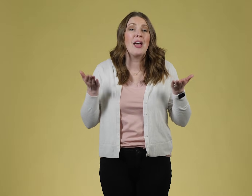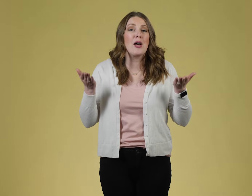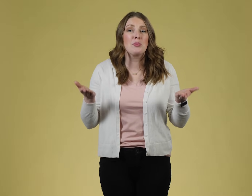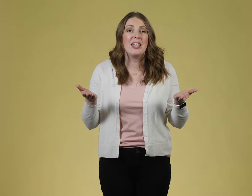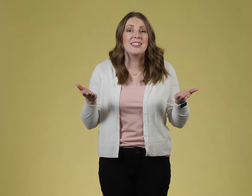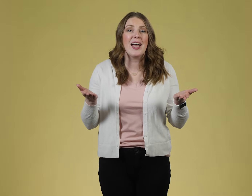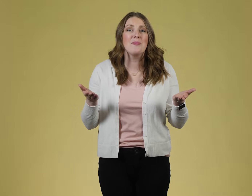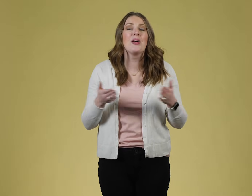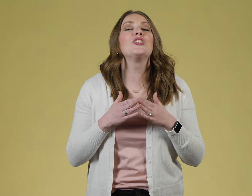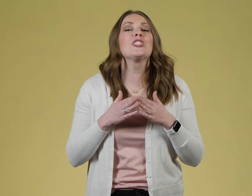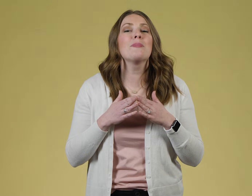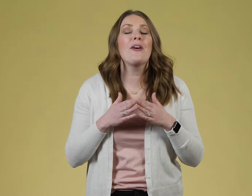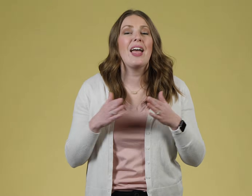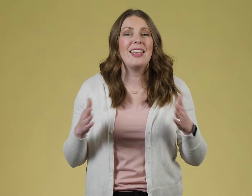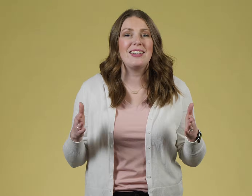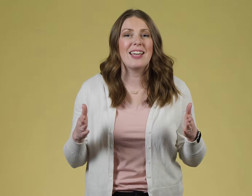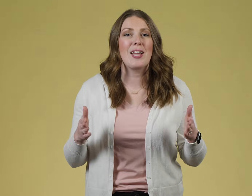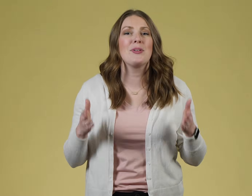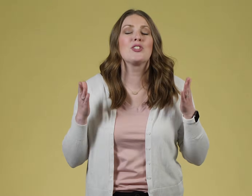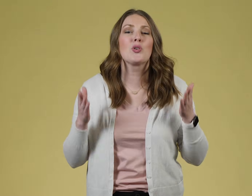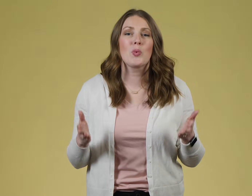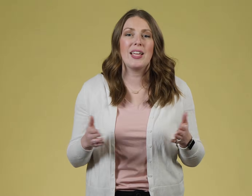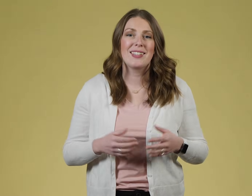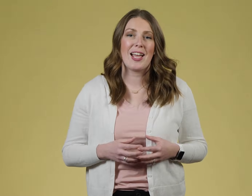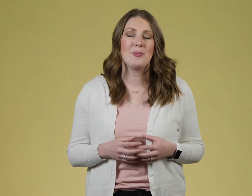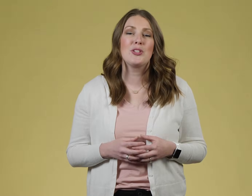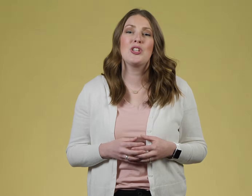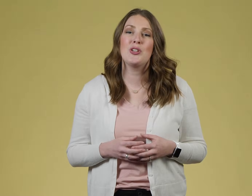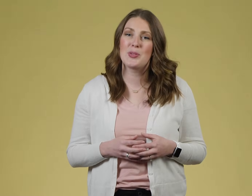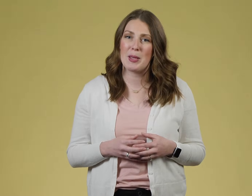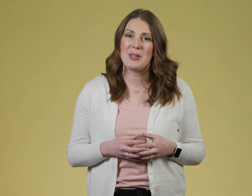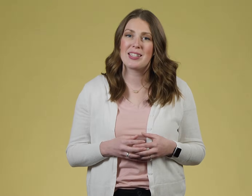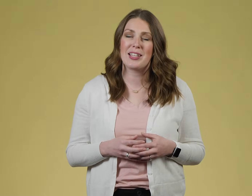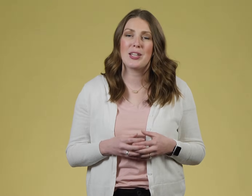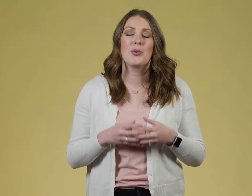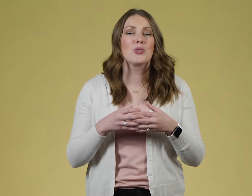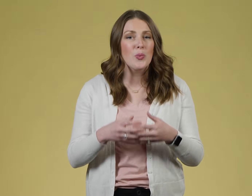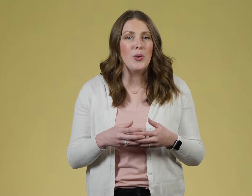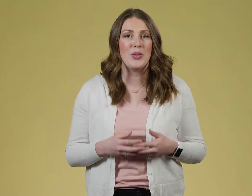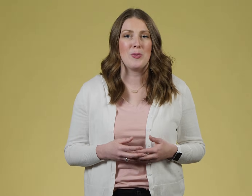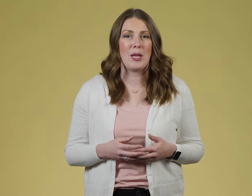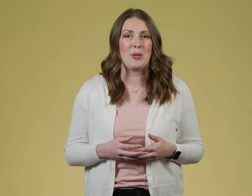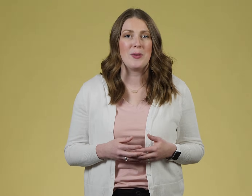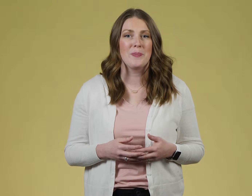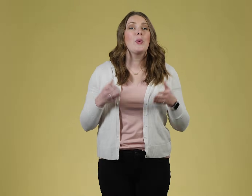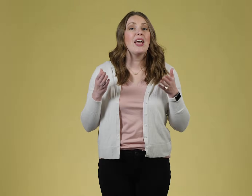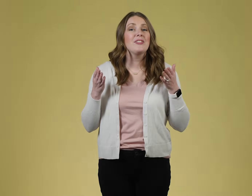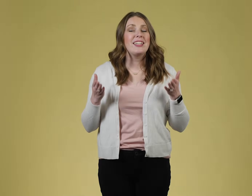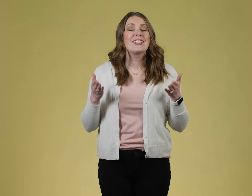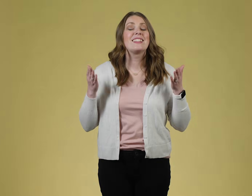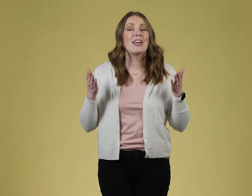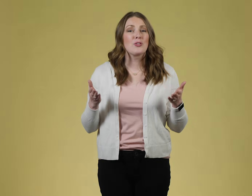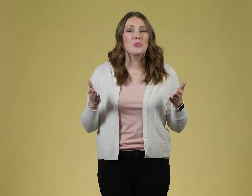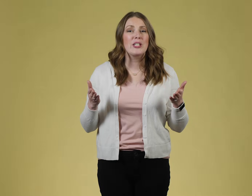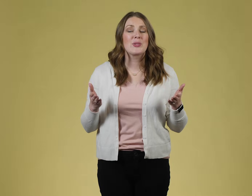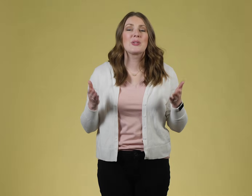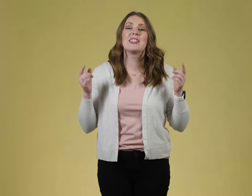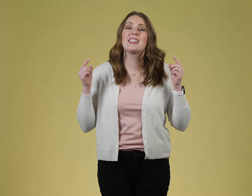at playtime, just about any time is a great time to use baby sign language with your baby. We have linked several resources